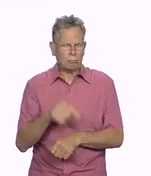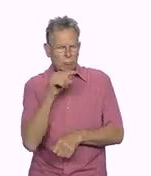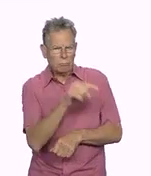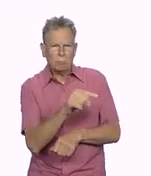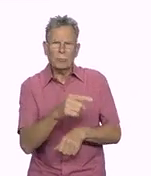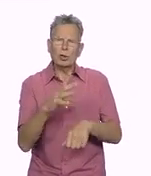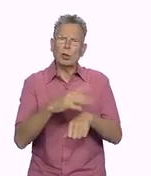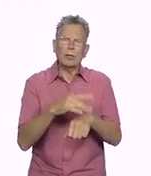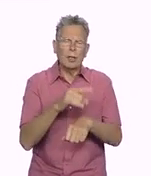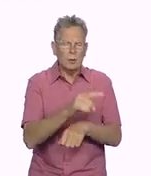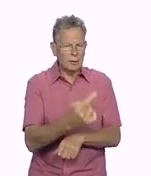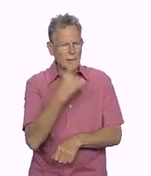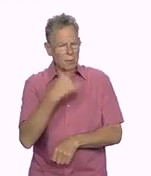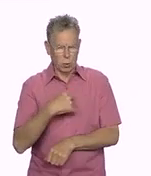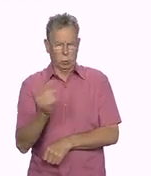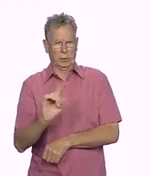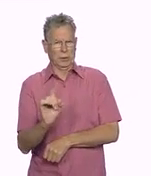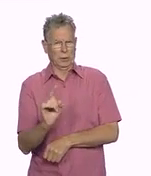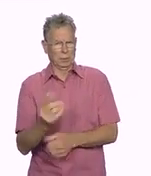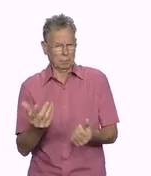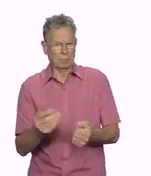What will my doctor tell me?